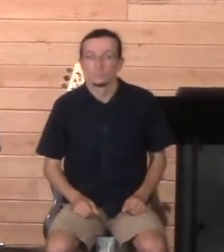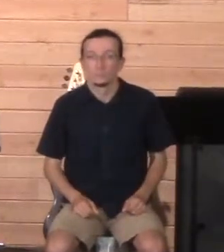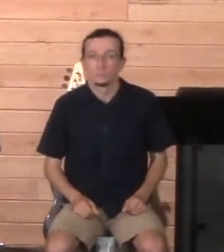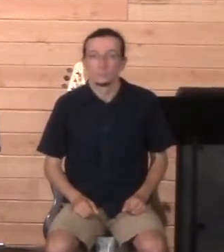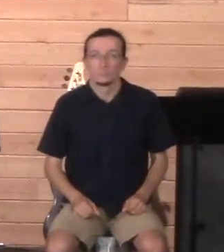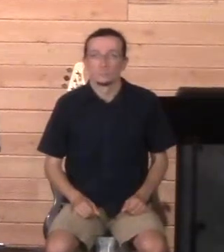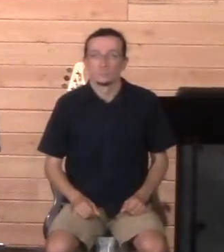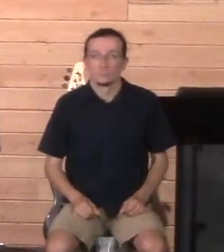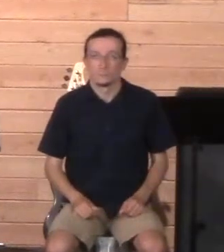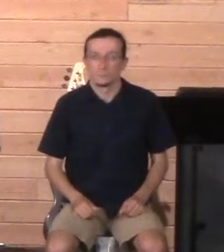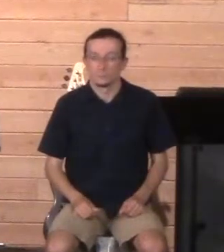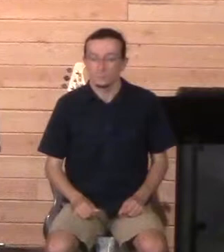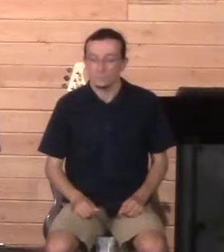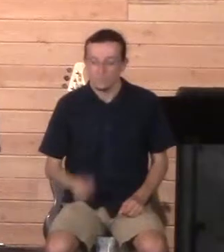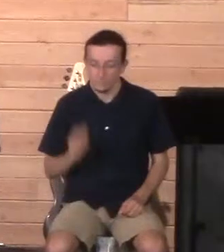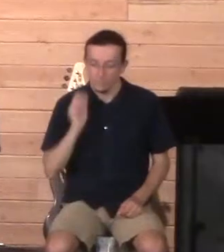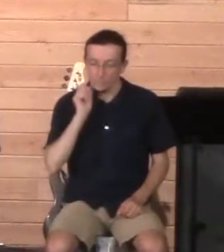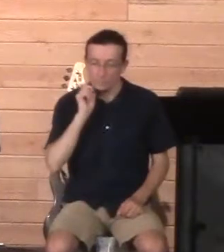wrote,